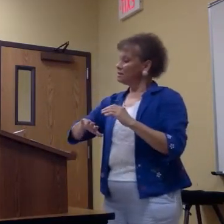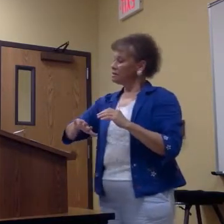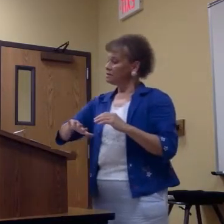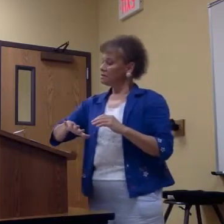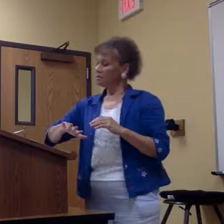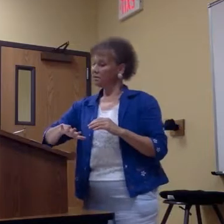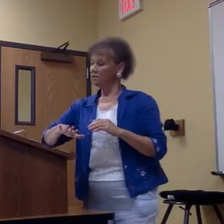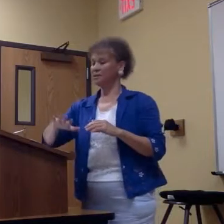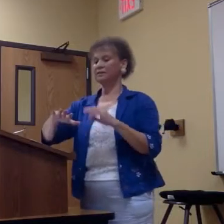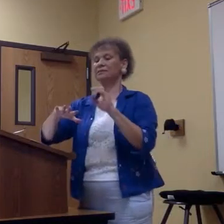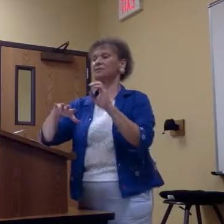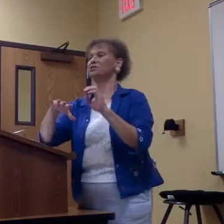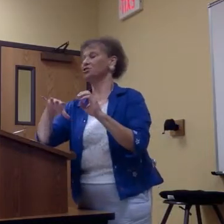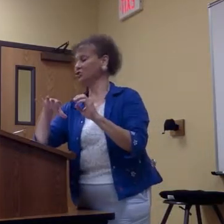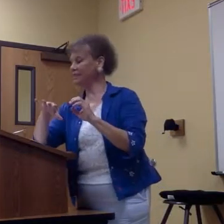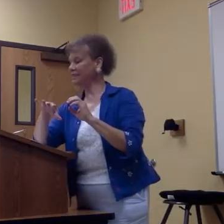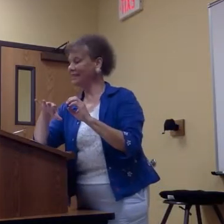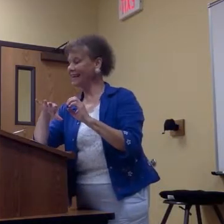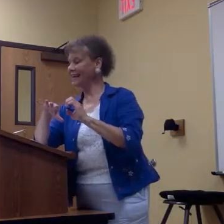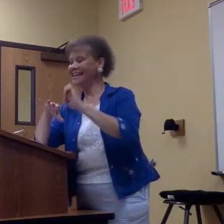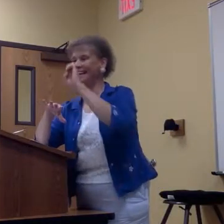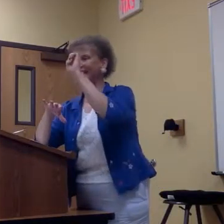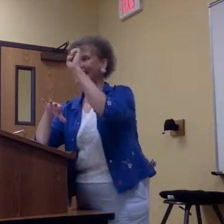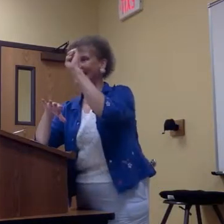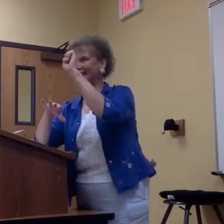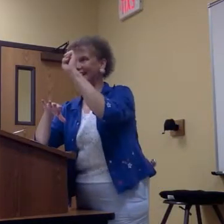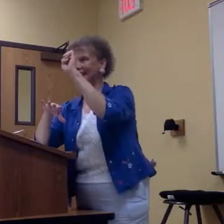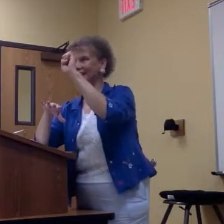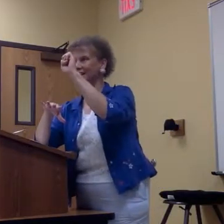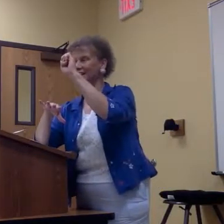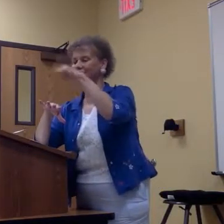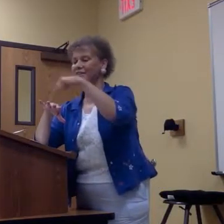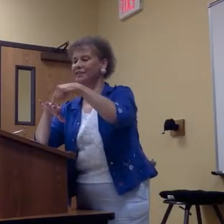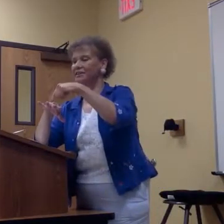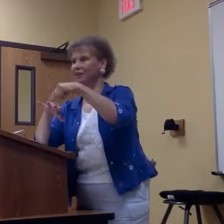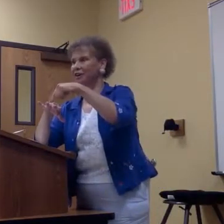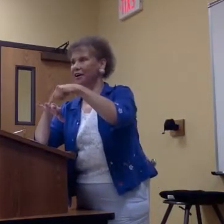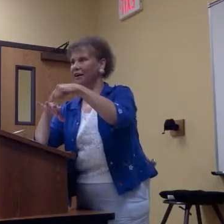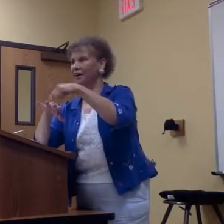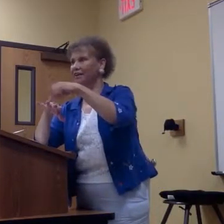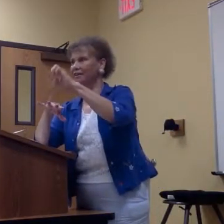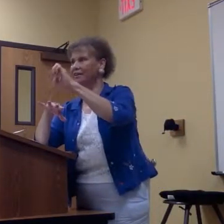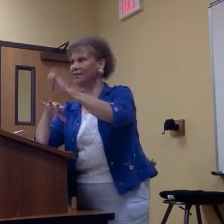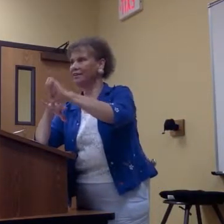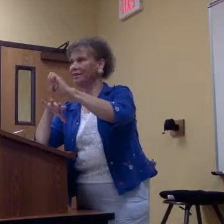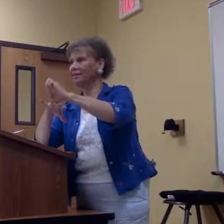She is taking an E on the ring finger.